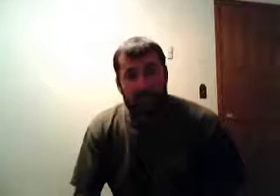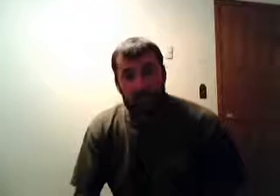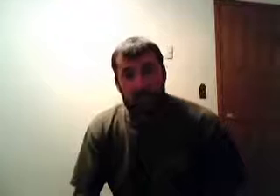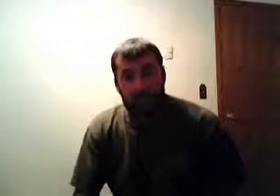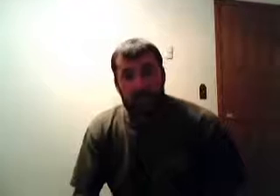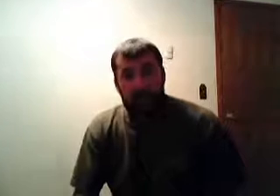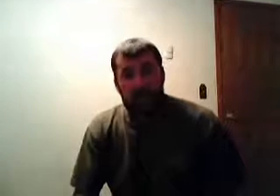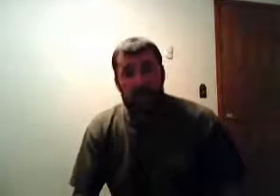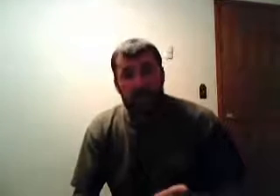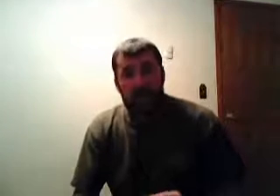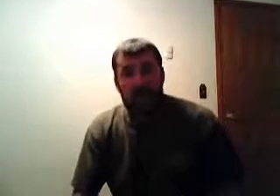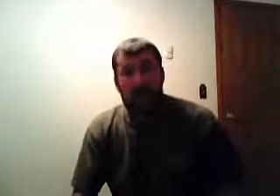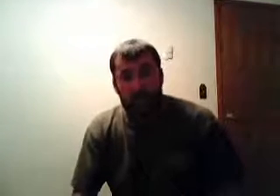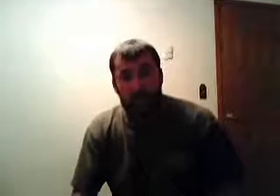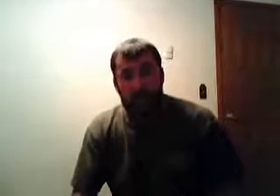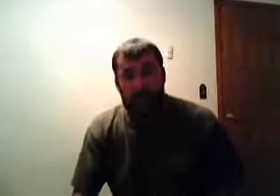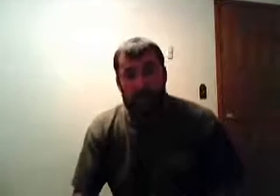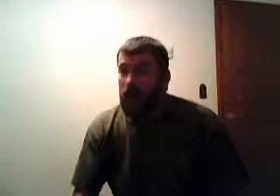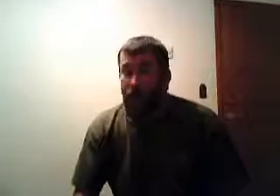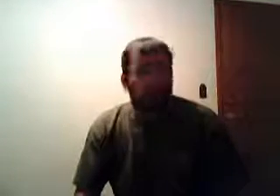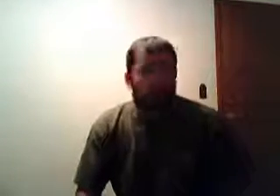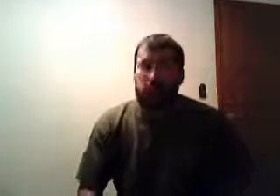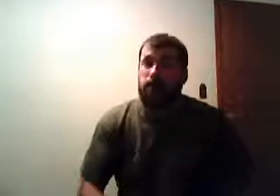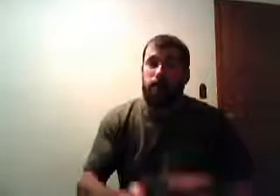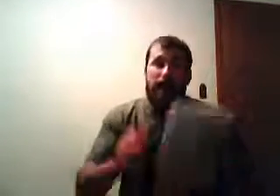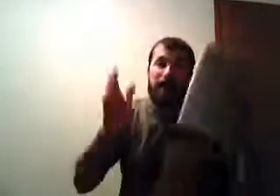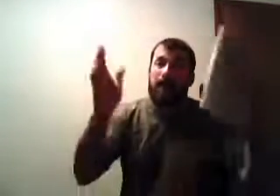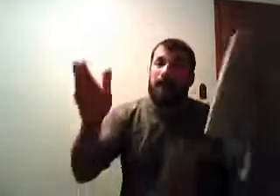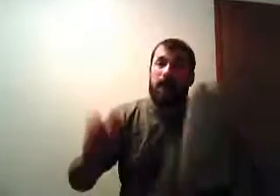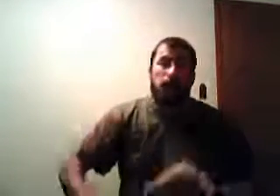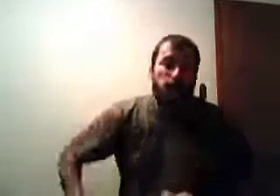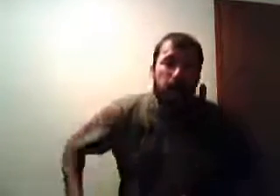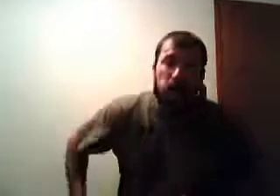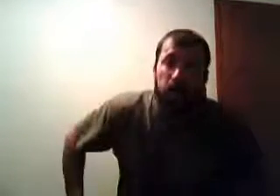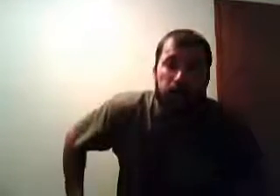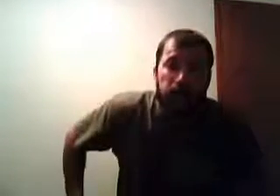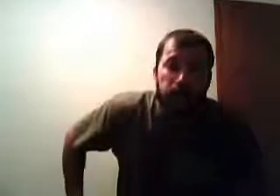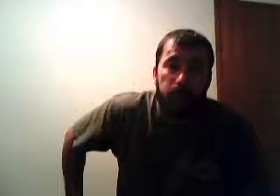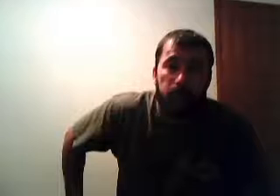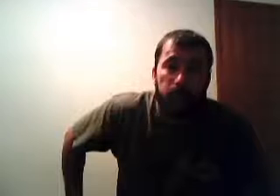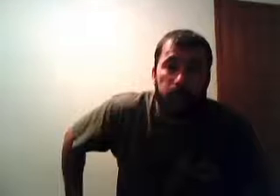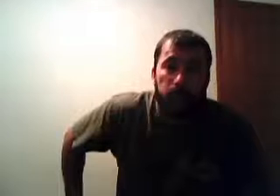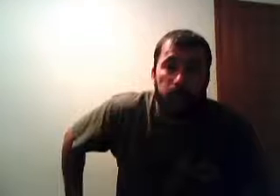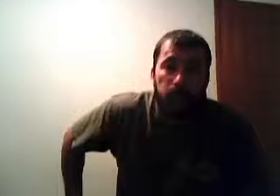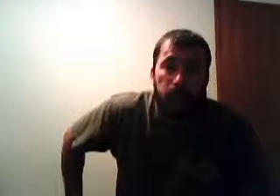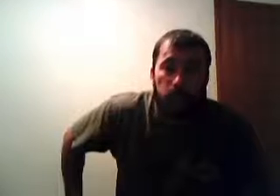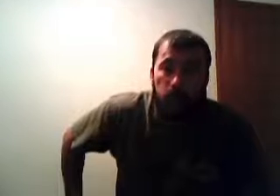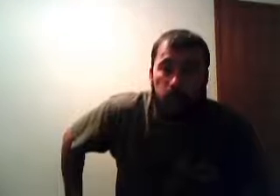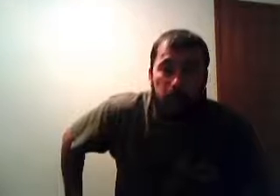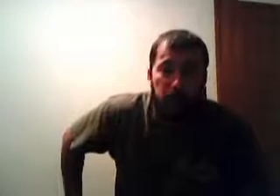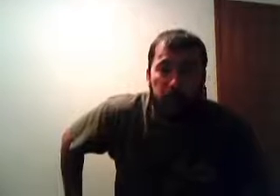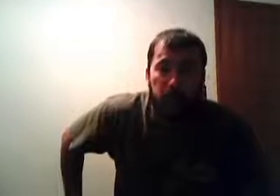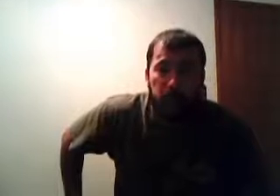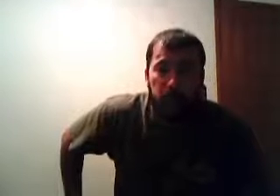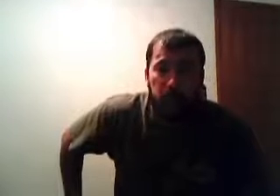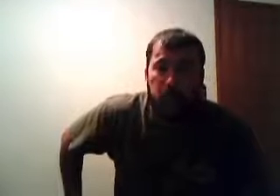Liberty started. Let's get the Liberty train. All we can do is buy a ticket and get on the Liberty train. And whatever the conductor tells us to do,